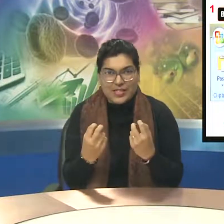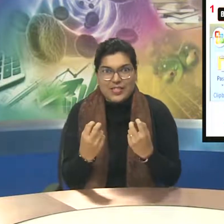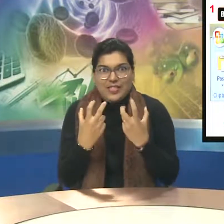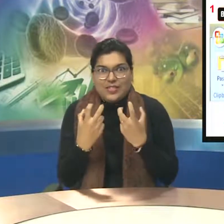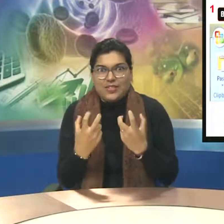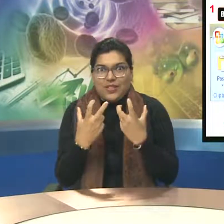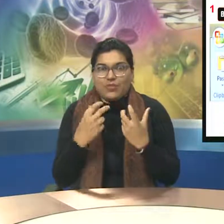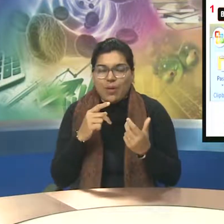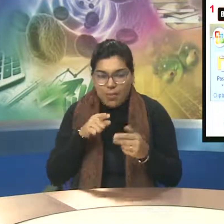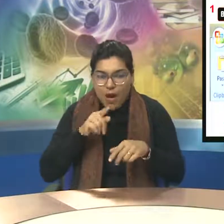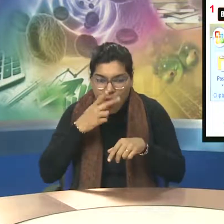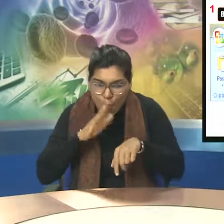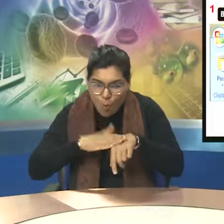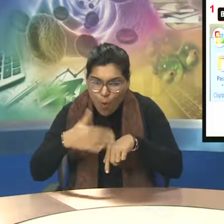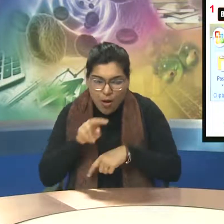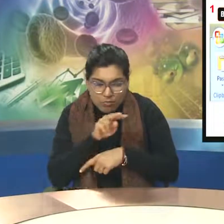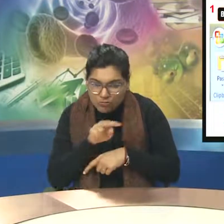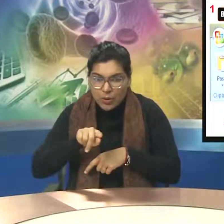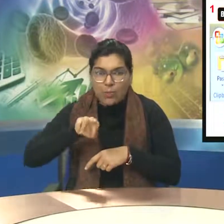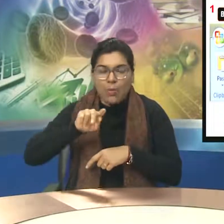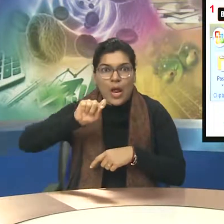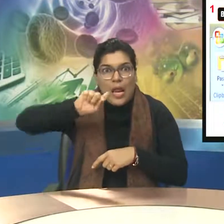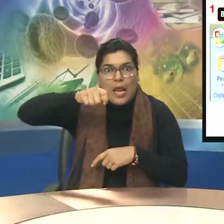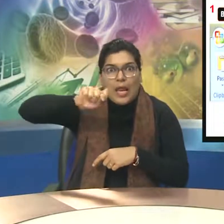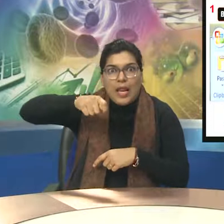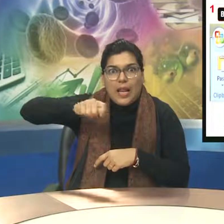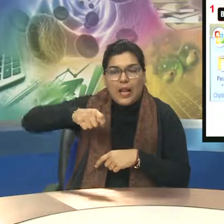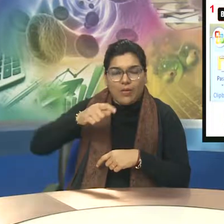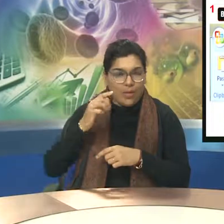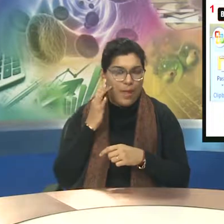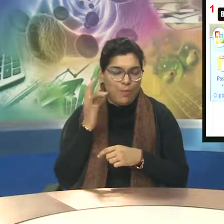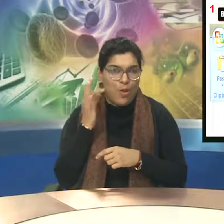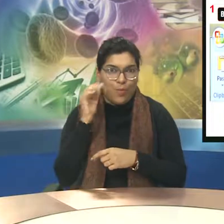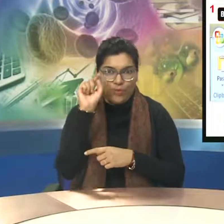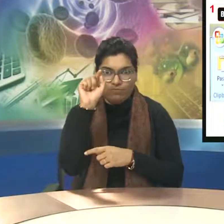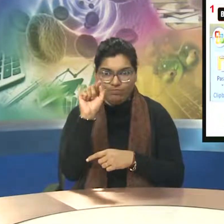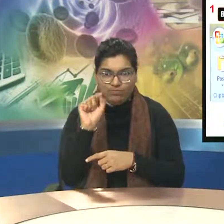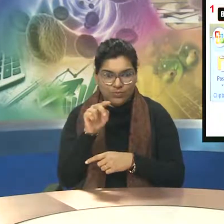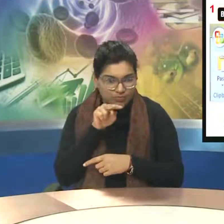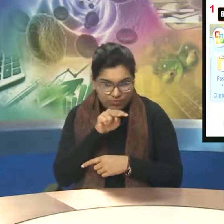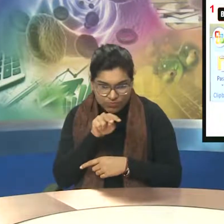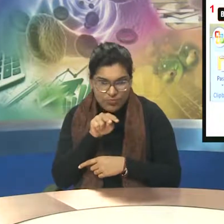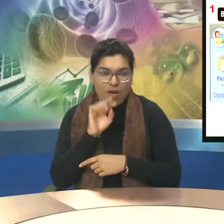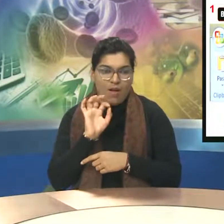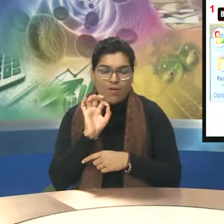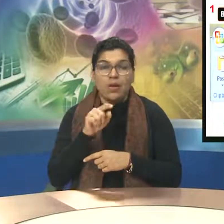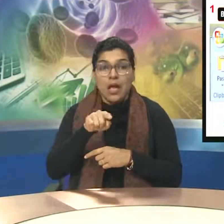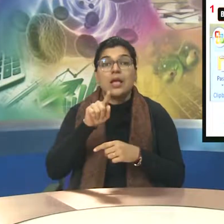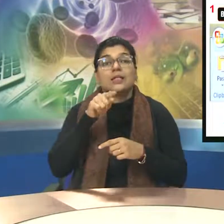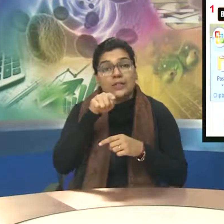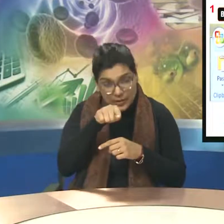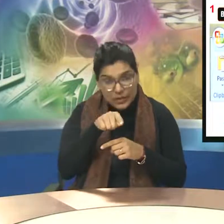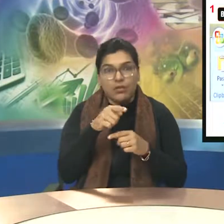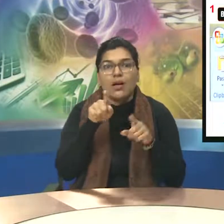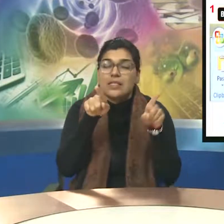interesting, you mark them from highlighter. That is called text